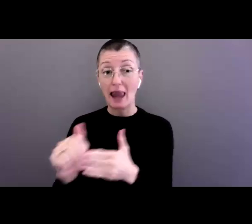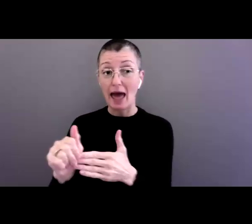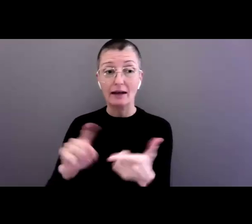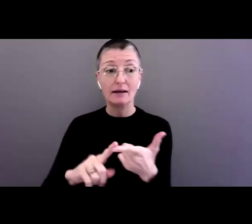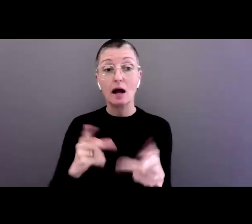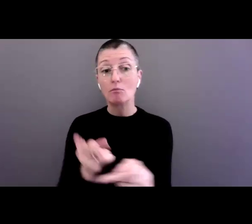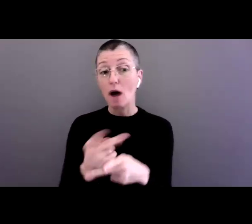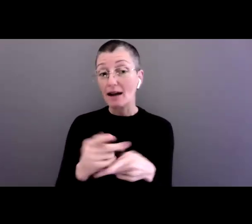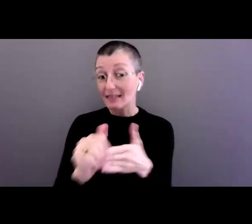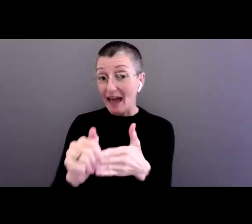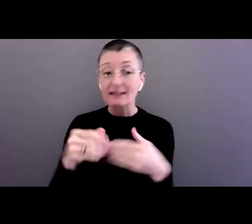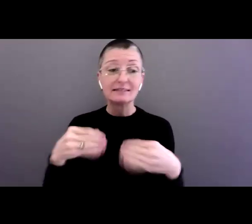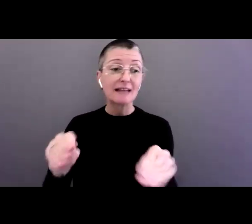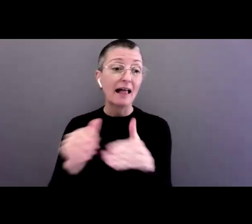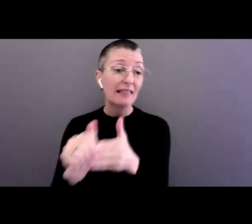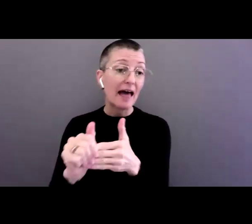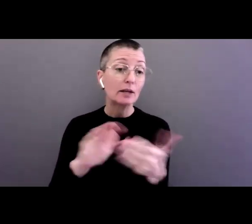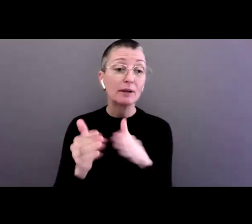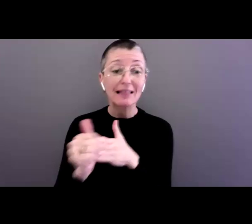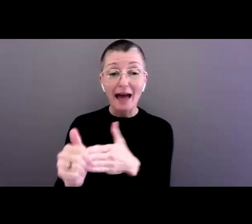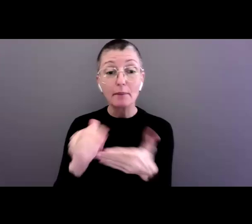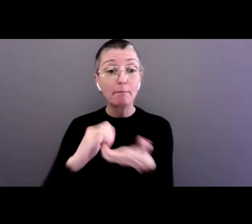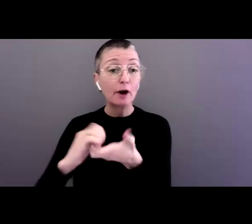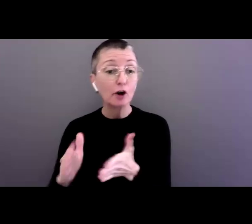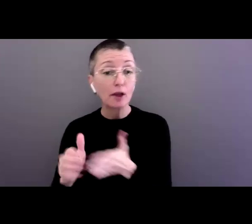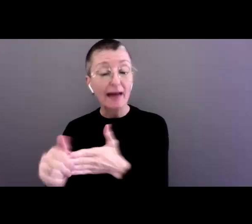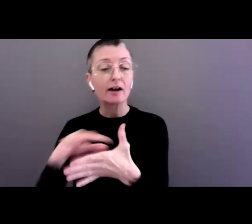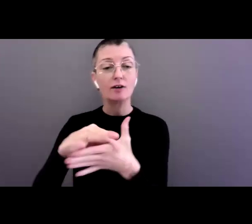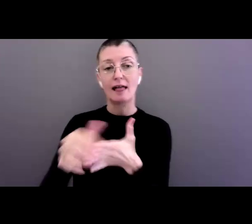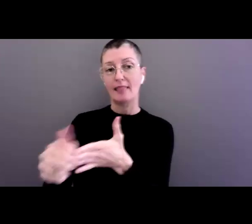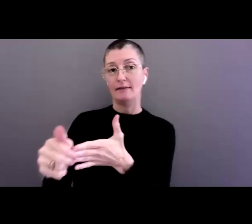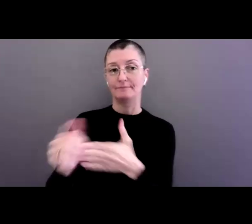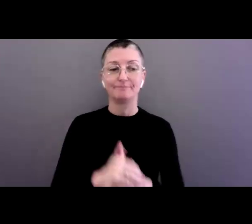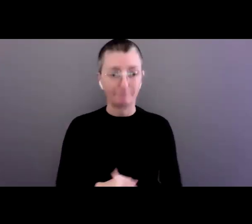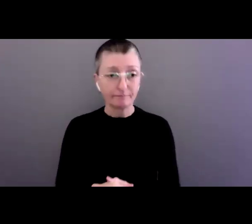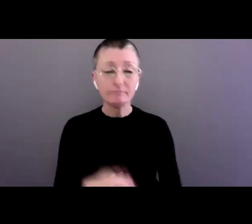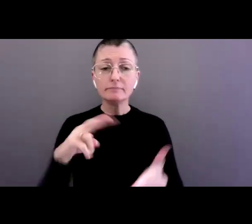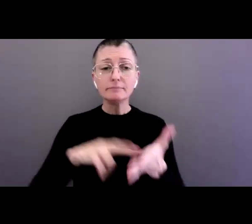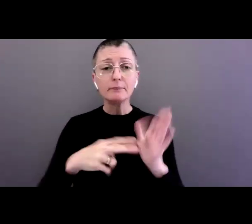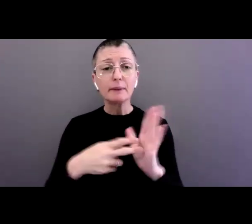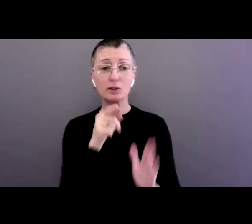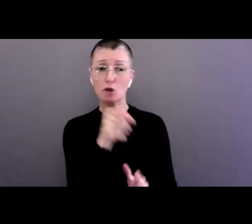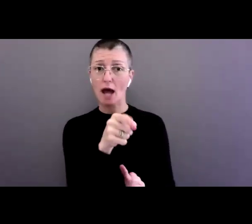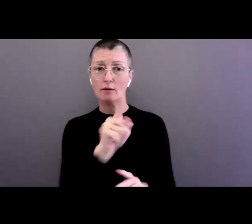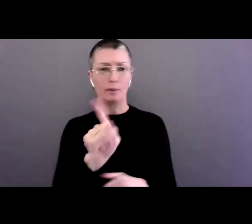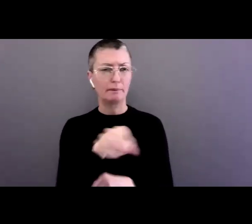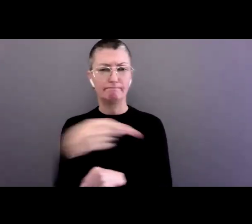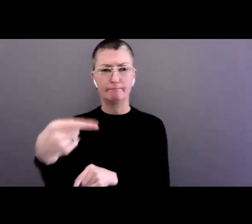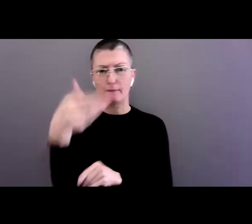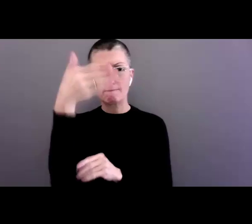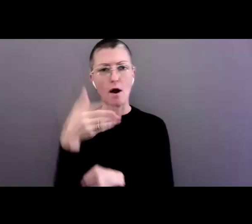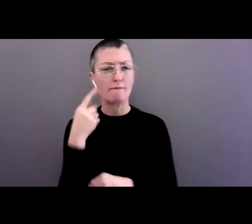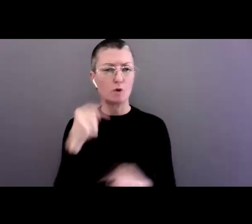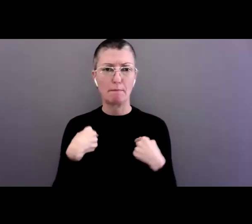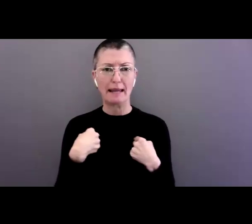sales-led, community-led, partner-led, and content-led. So this just means this is what's going to be at the forefront for me to